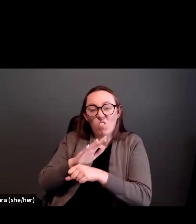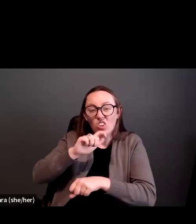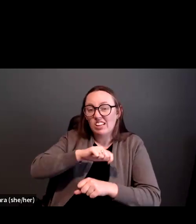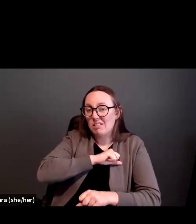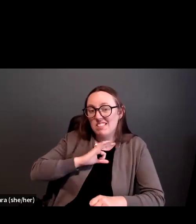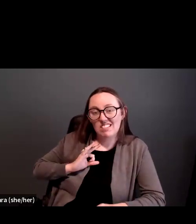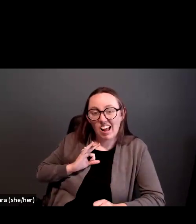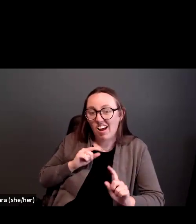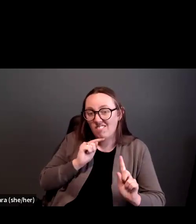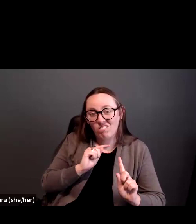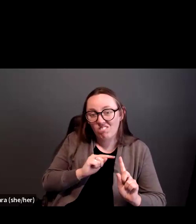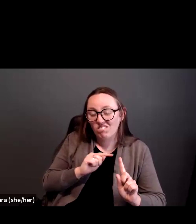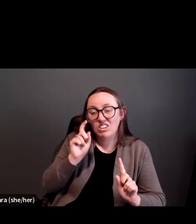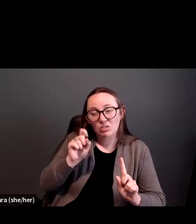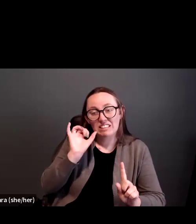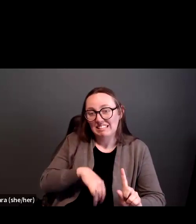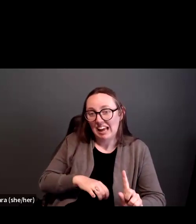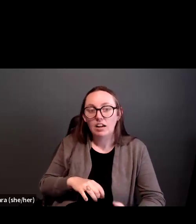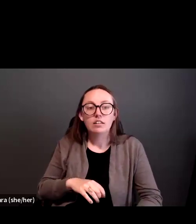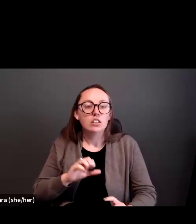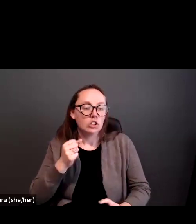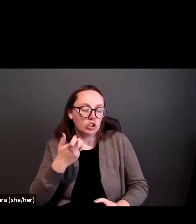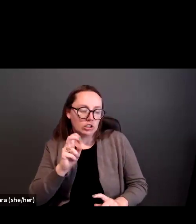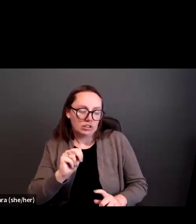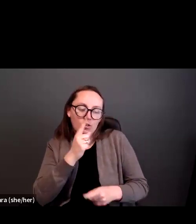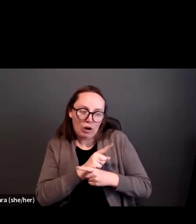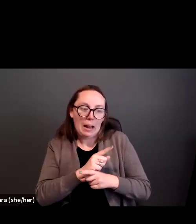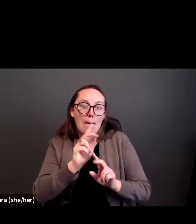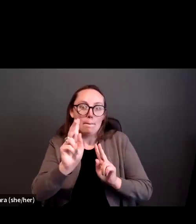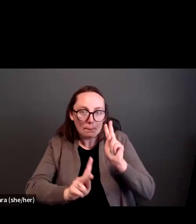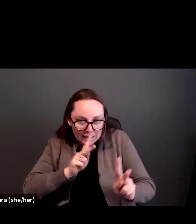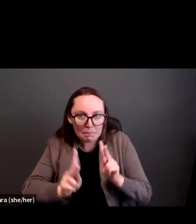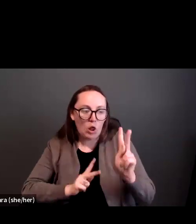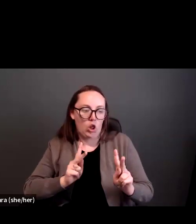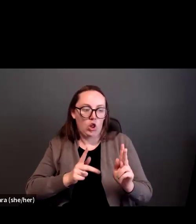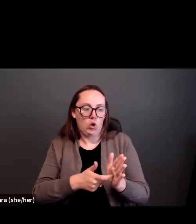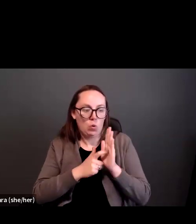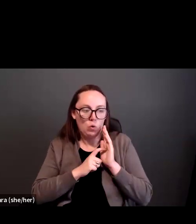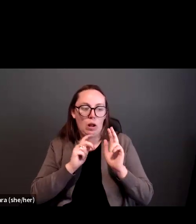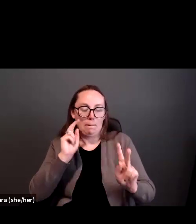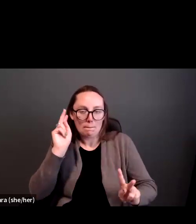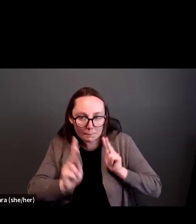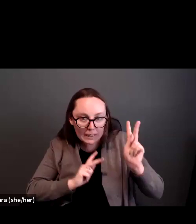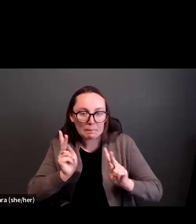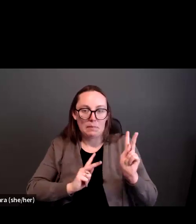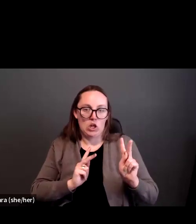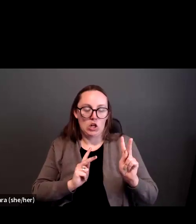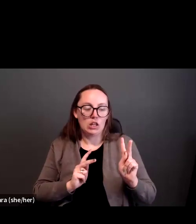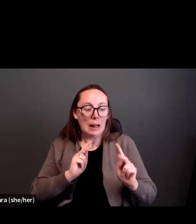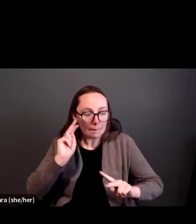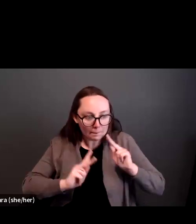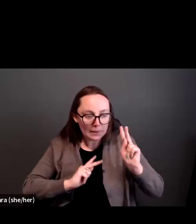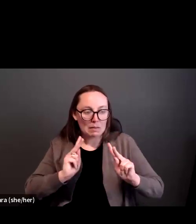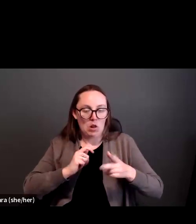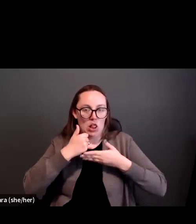main money goes towards is like, people make this work happen.